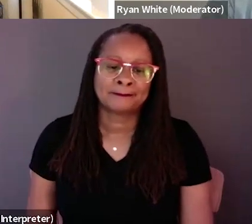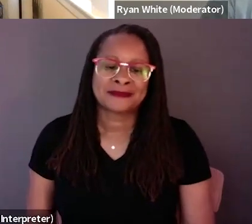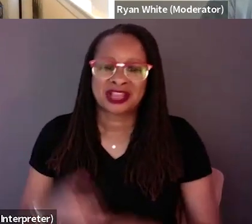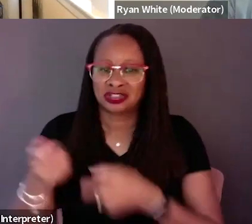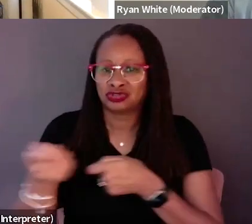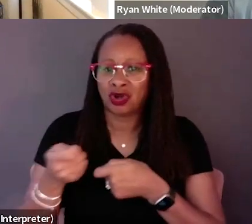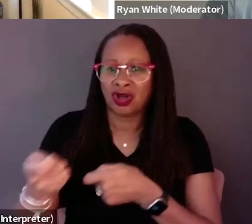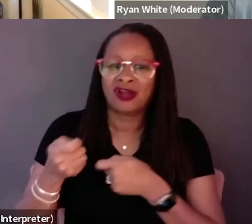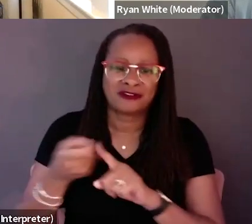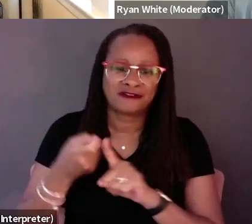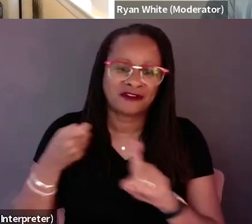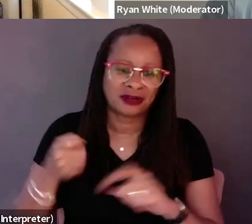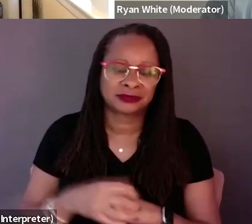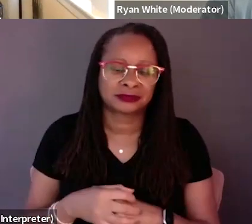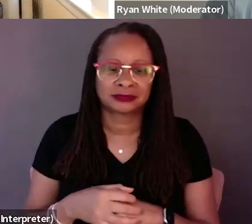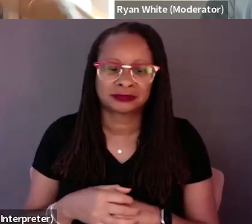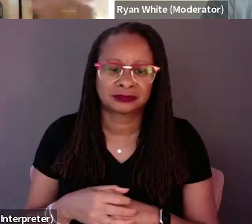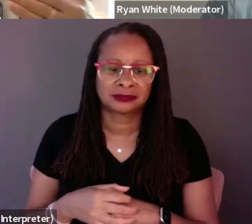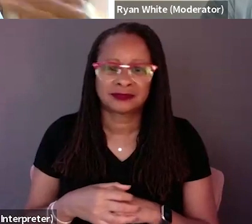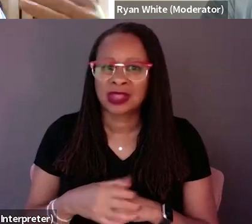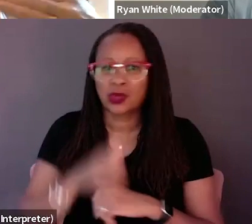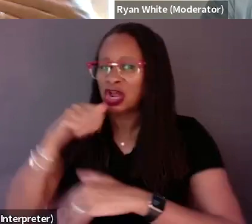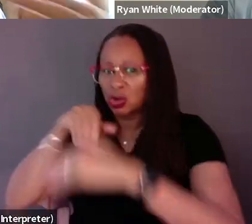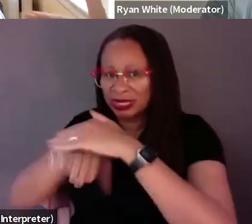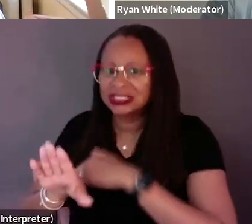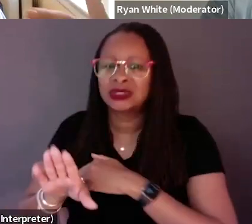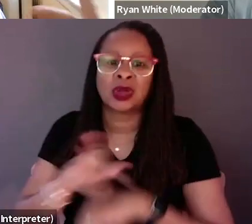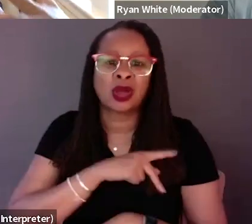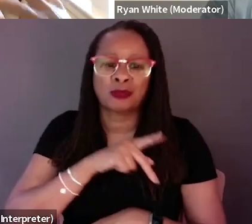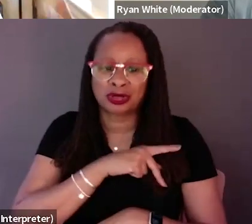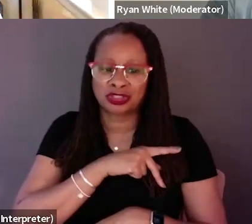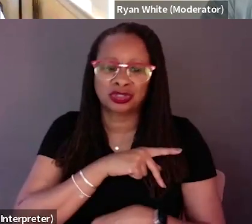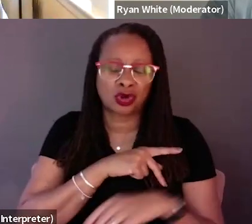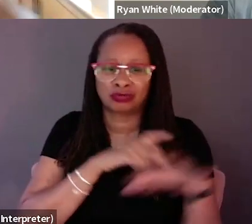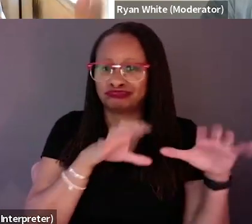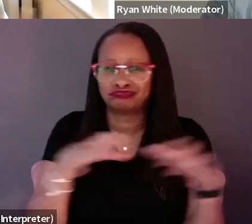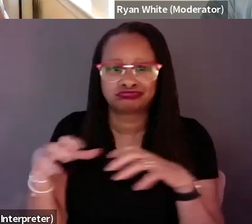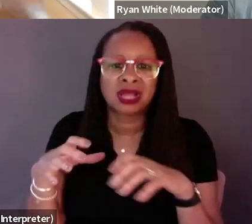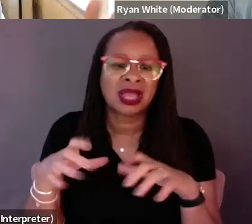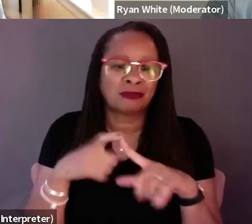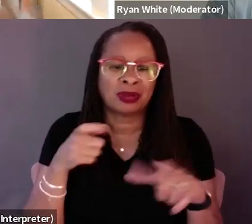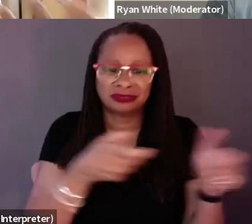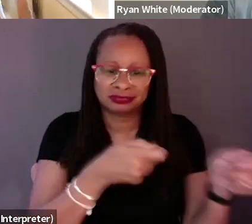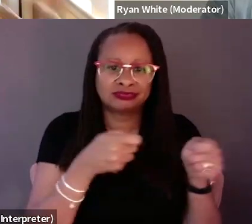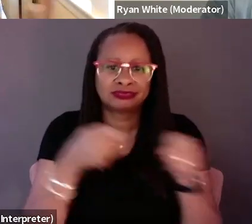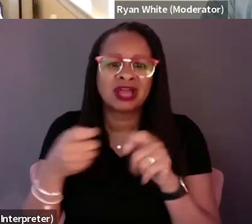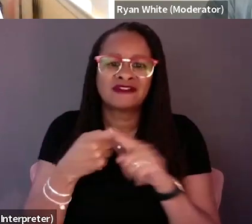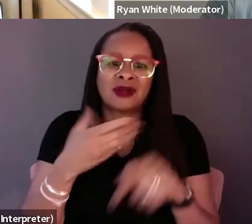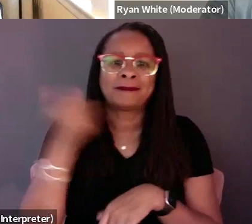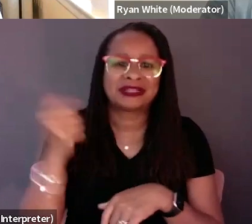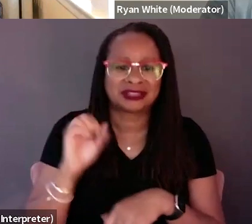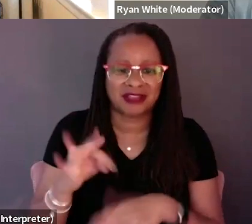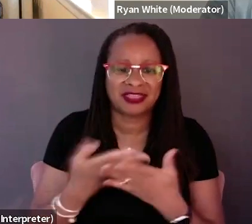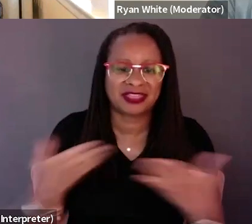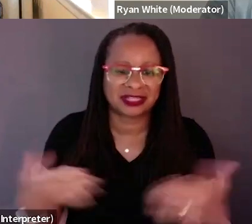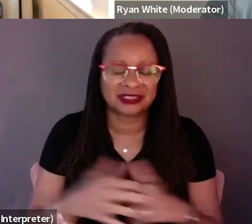drawn from, we're not going into people's personal troves. That was drawn from like all kinds of best of things that